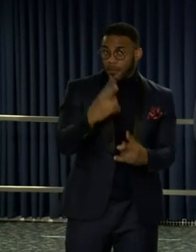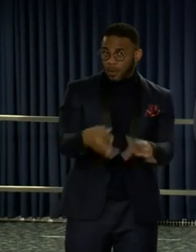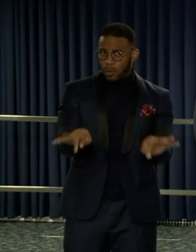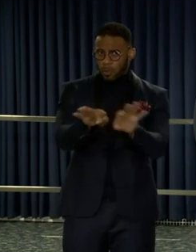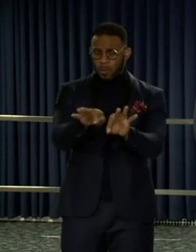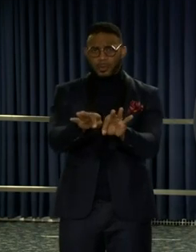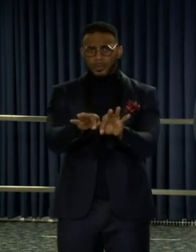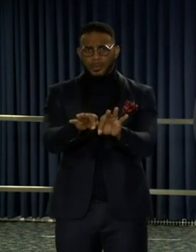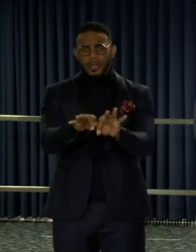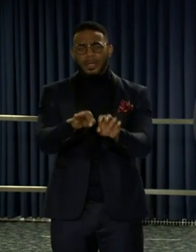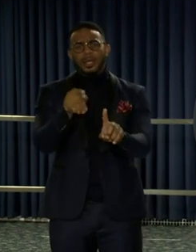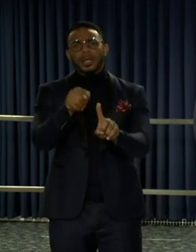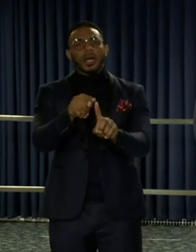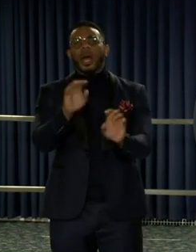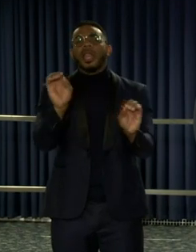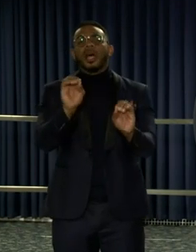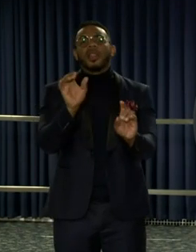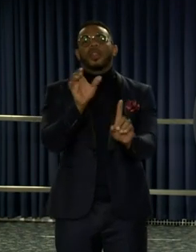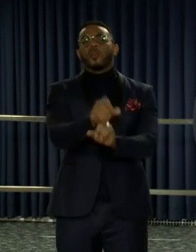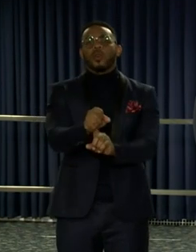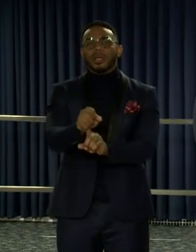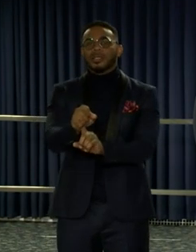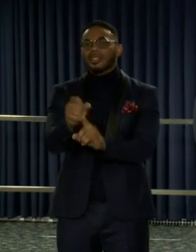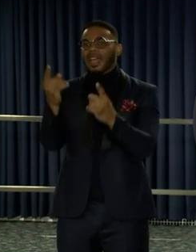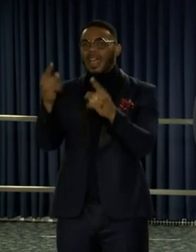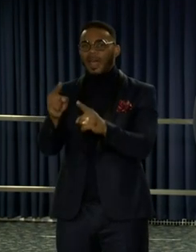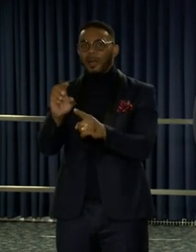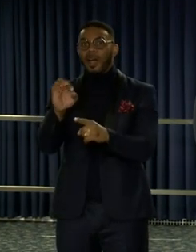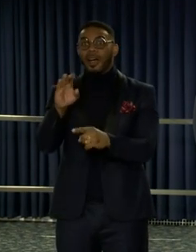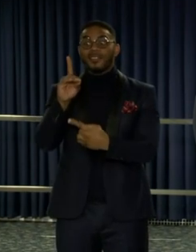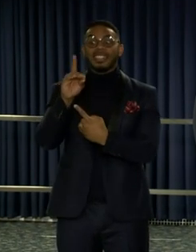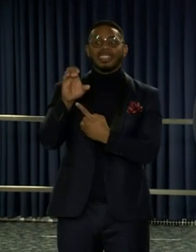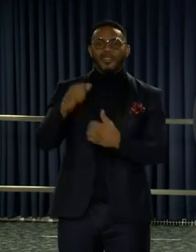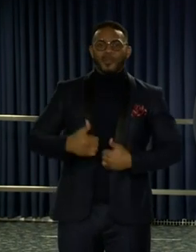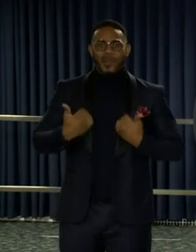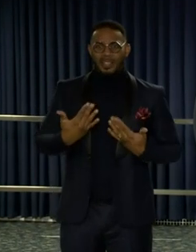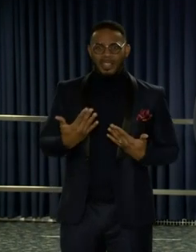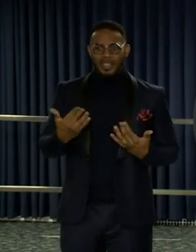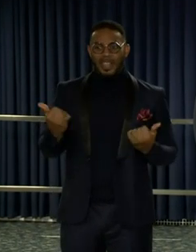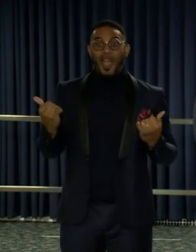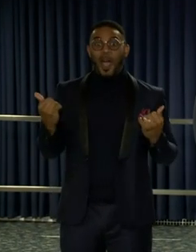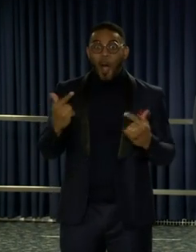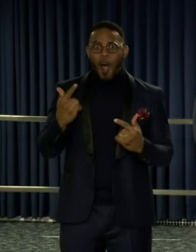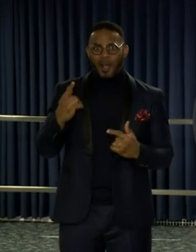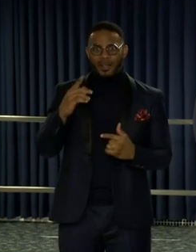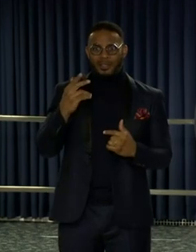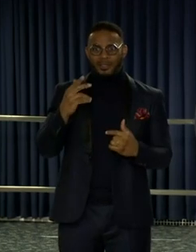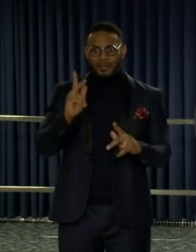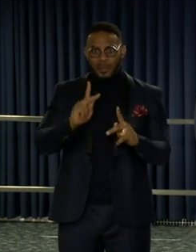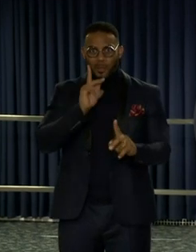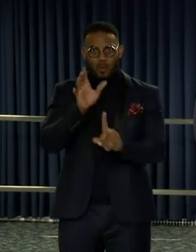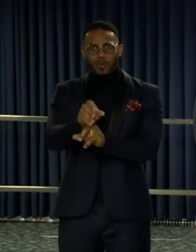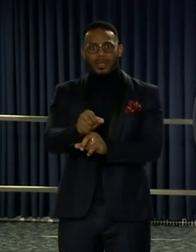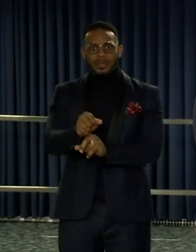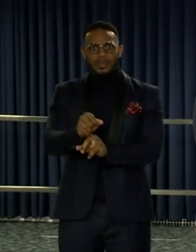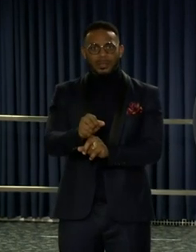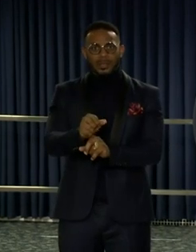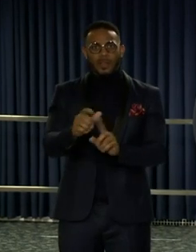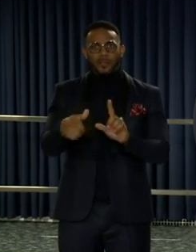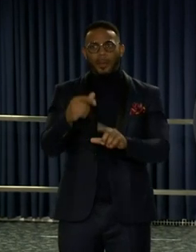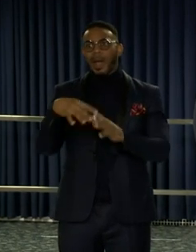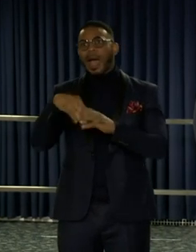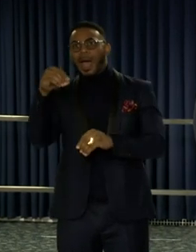very important note here, that none of the arrests that occurred were of D.C. residents. All of the individuals who were arrested were